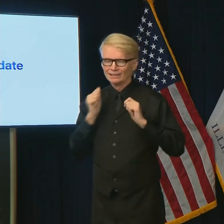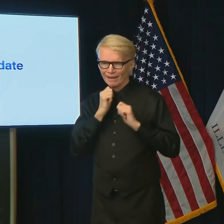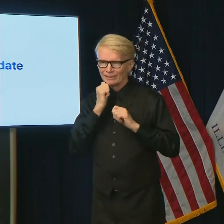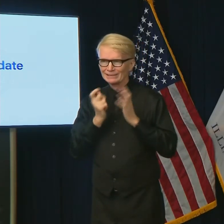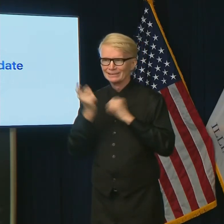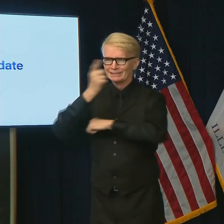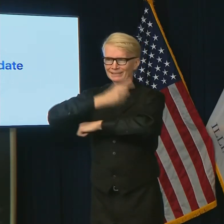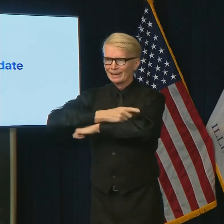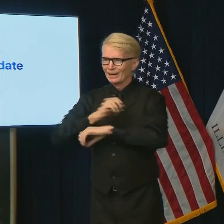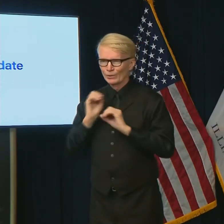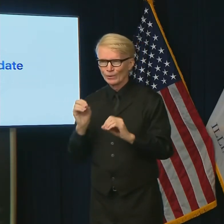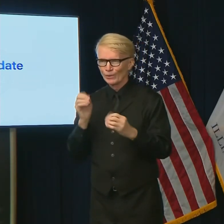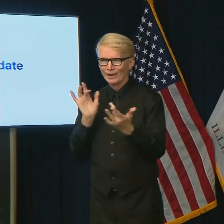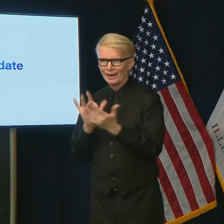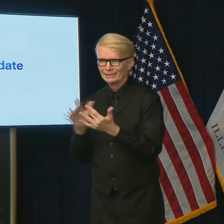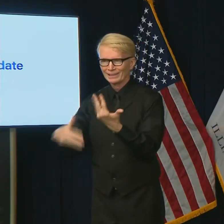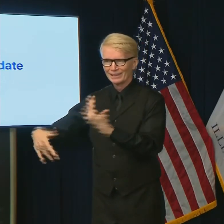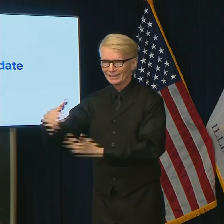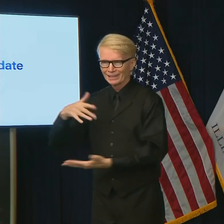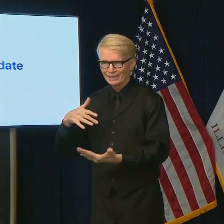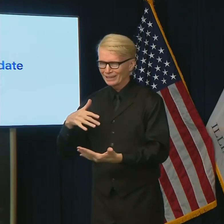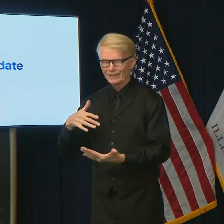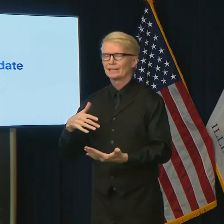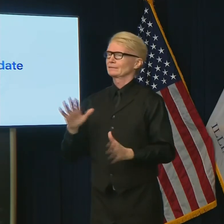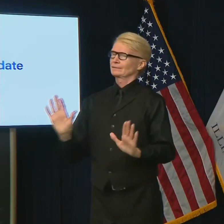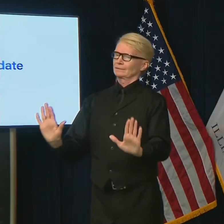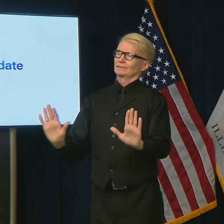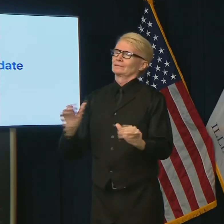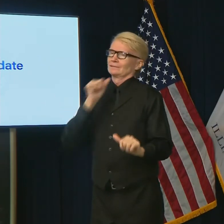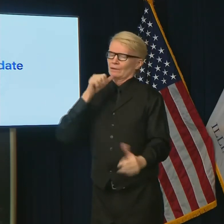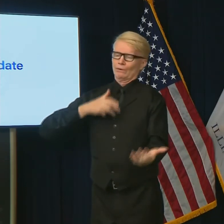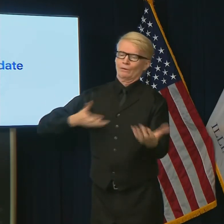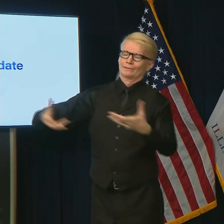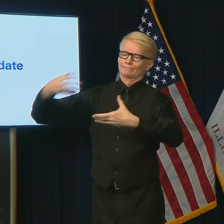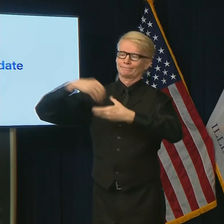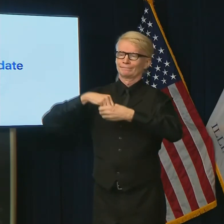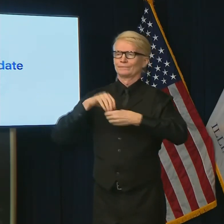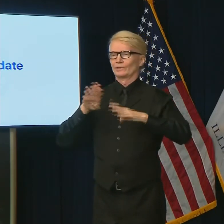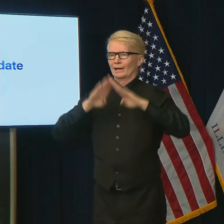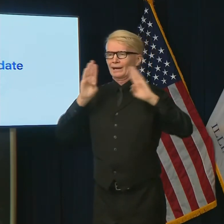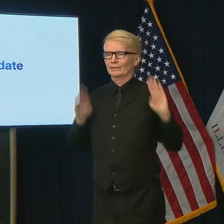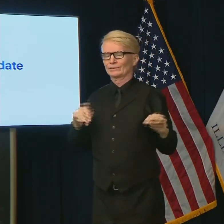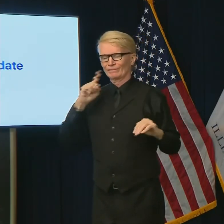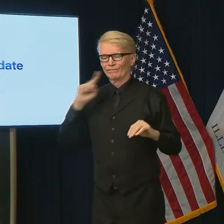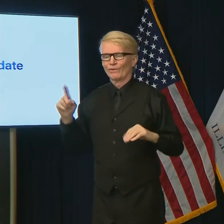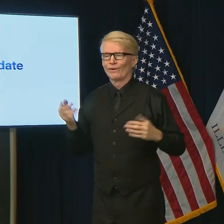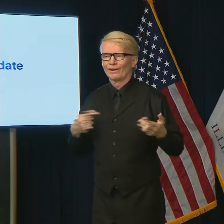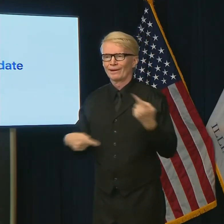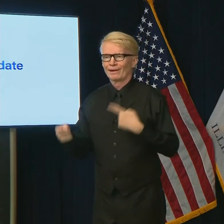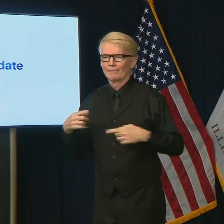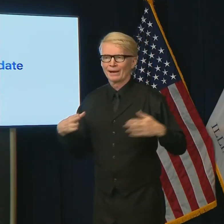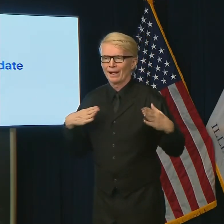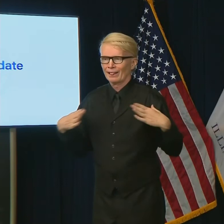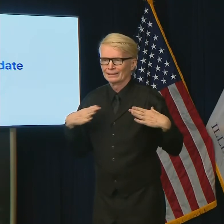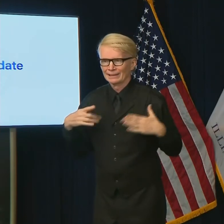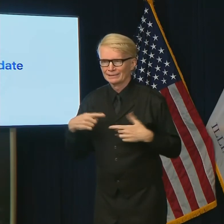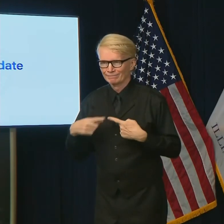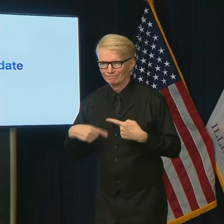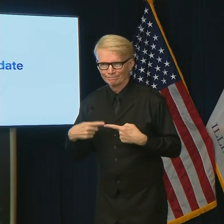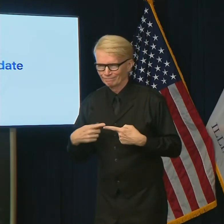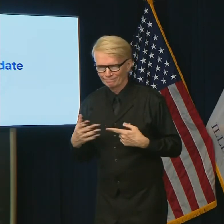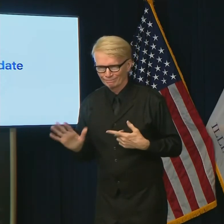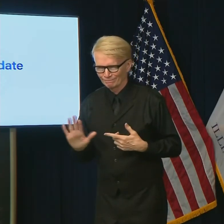daily basis, then it's best not to mix those households for the upcoming holidays. I've heard people talk about how their